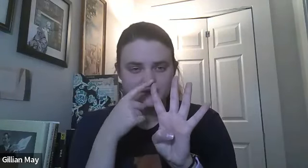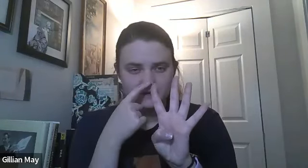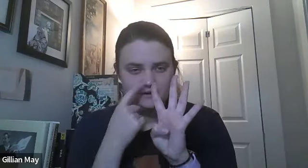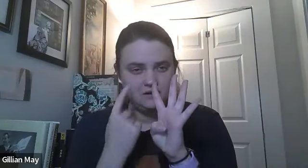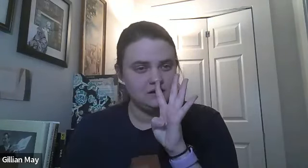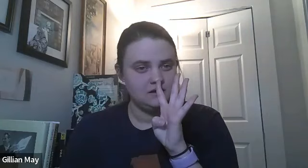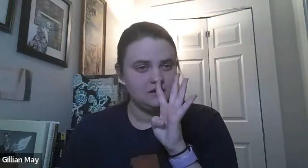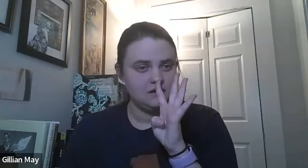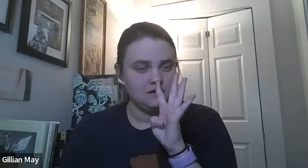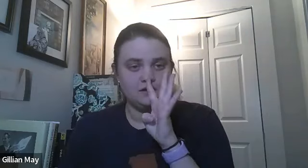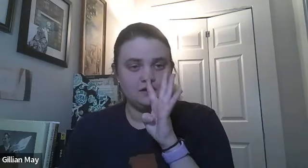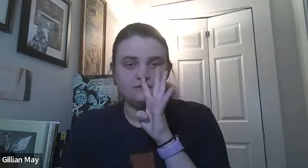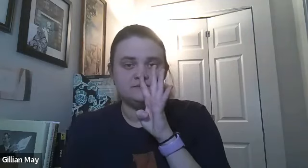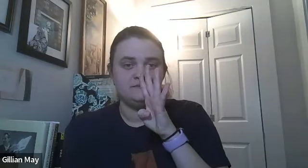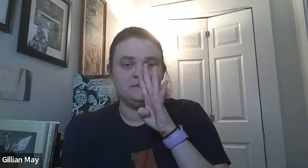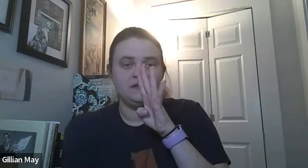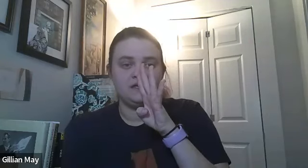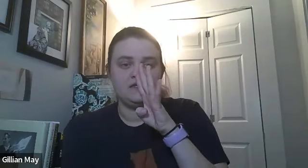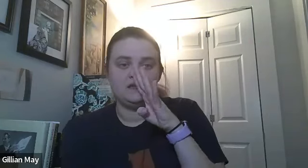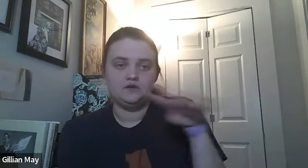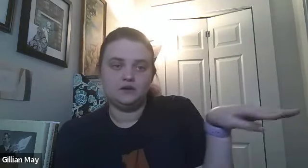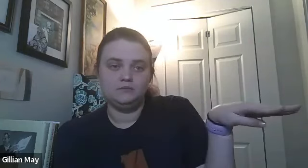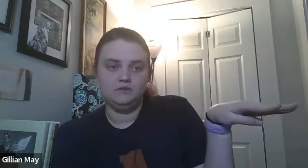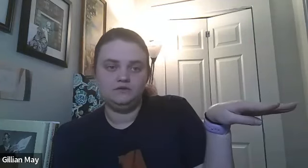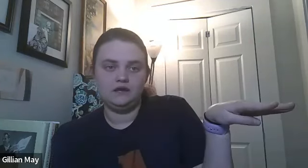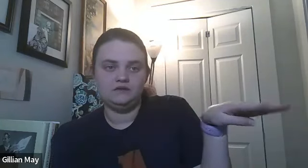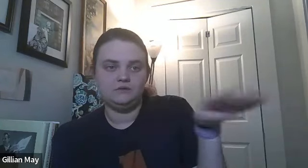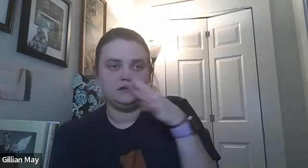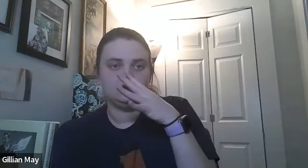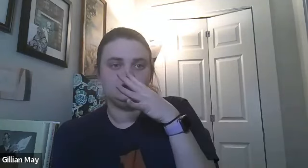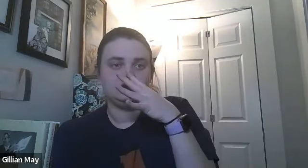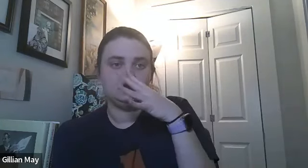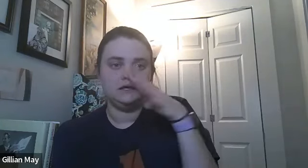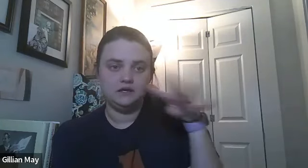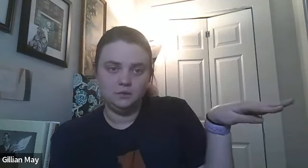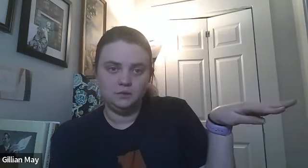finger on your nose, and then you're going to move your hand away. Ignore.